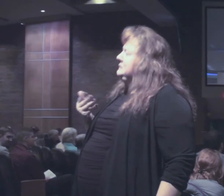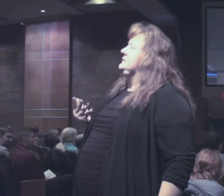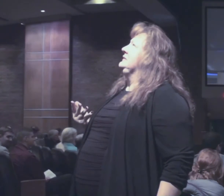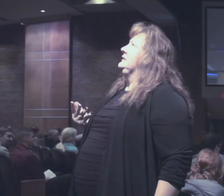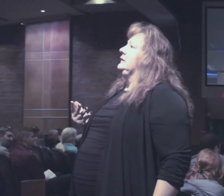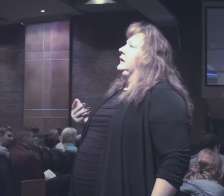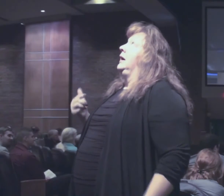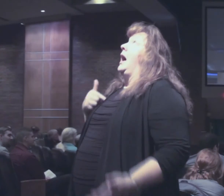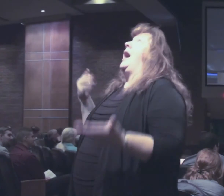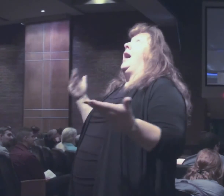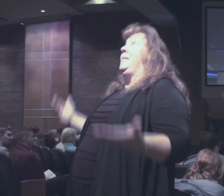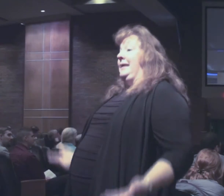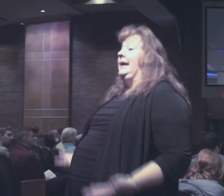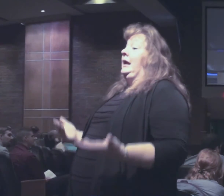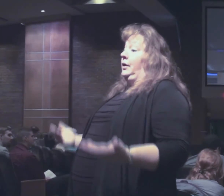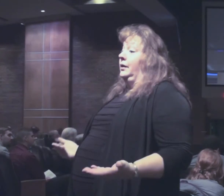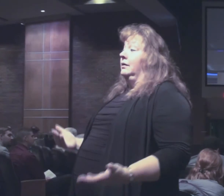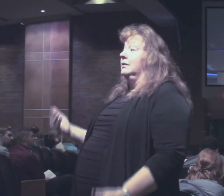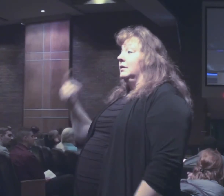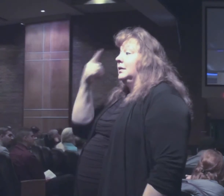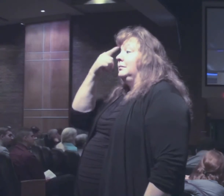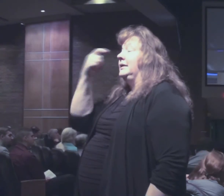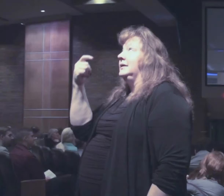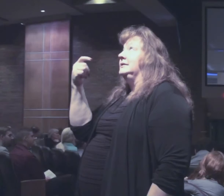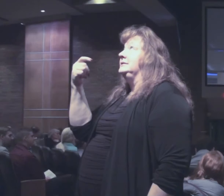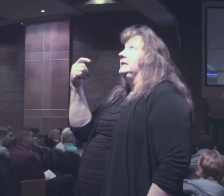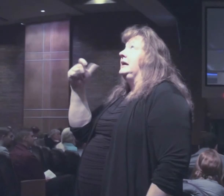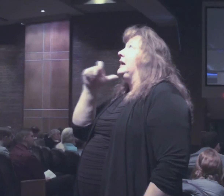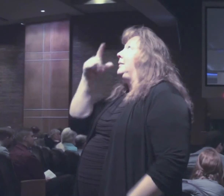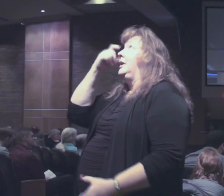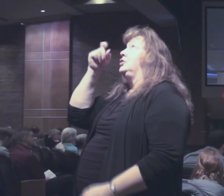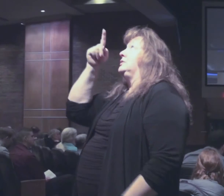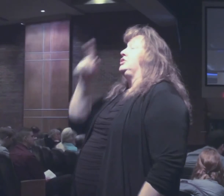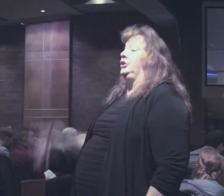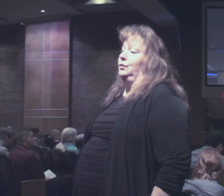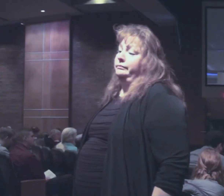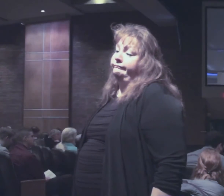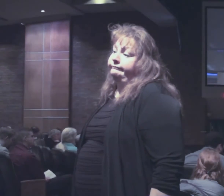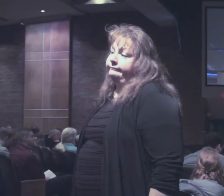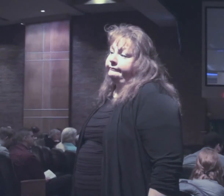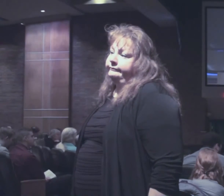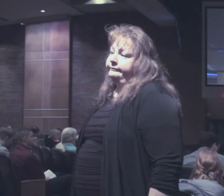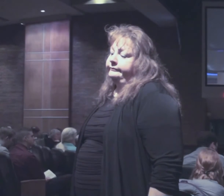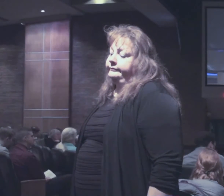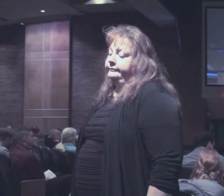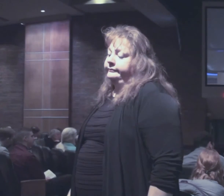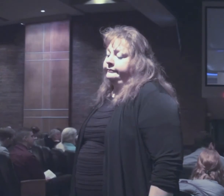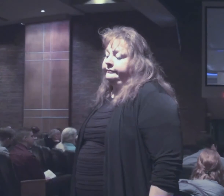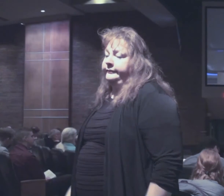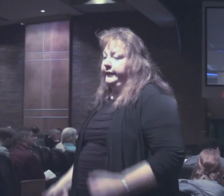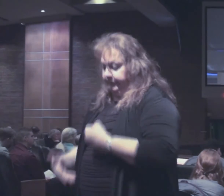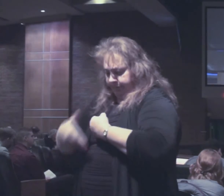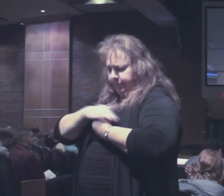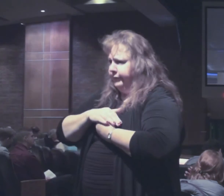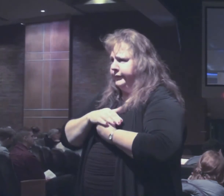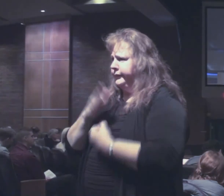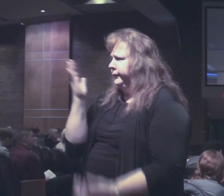And I'm here because I'm not trusting you. No sense in having to cover up